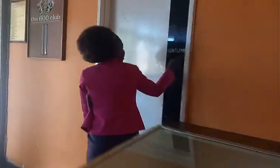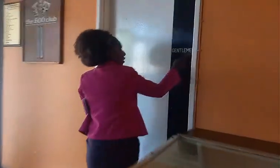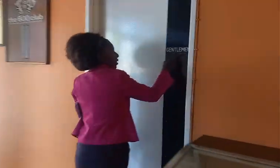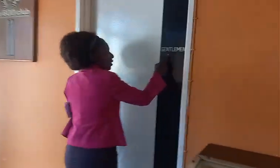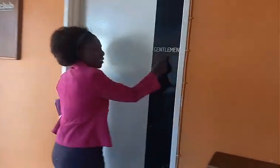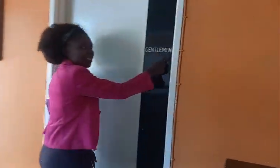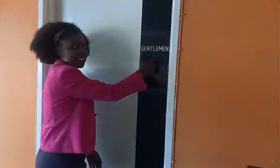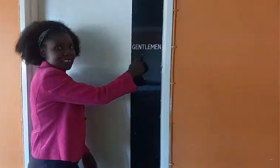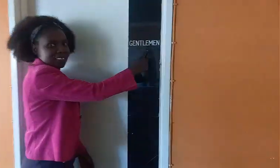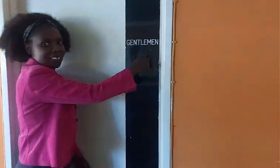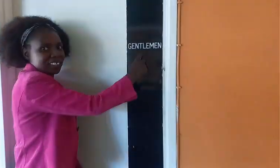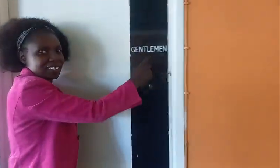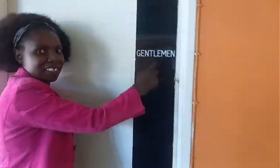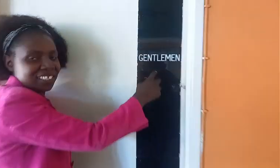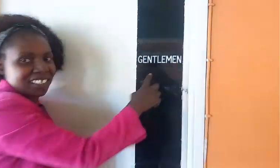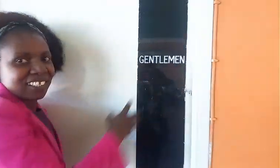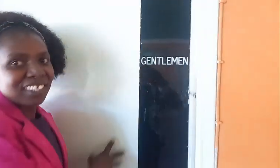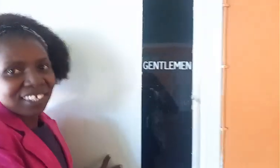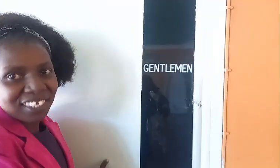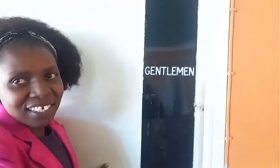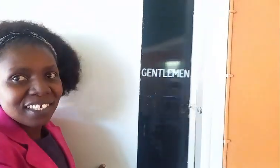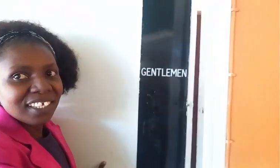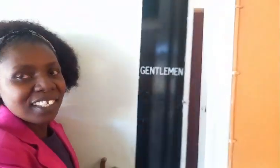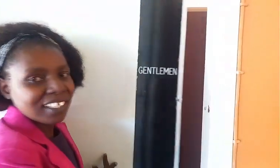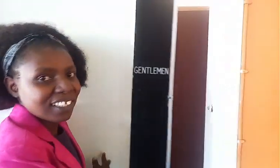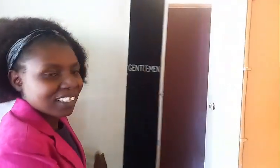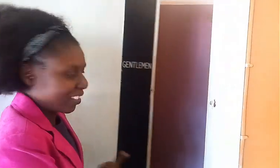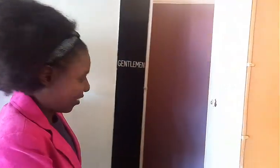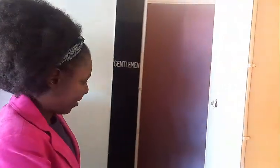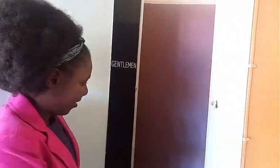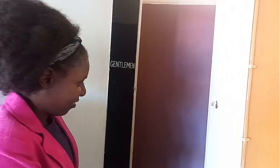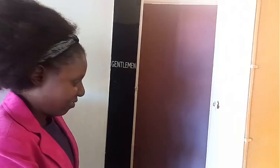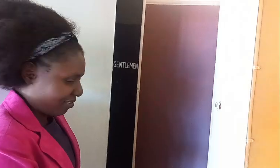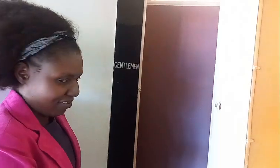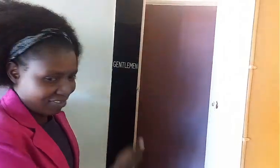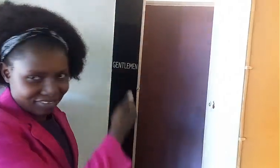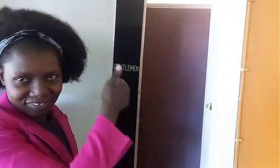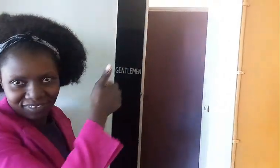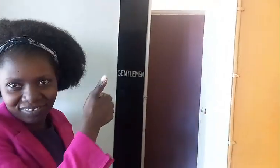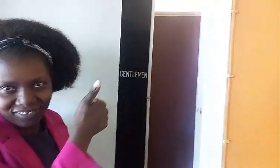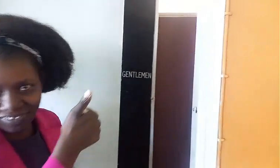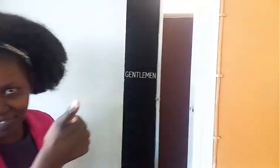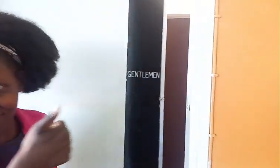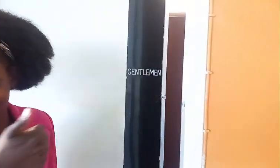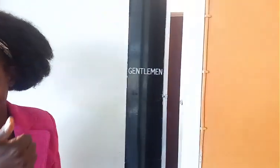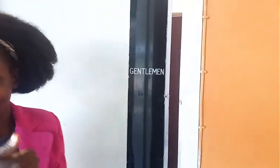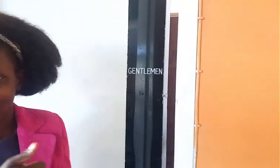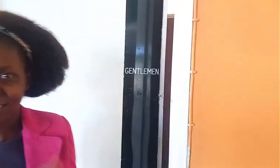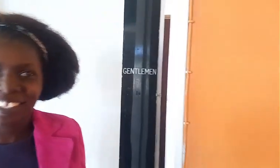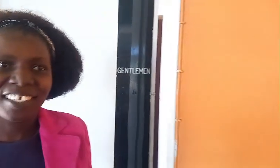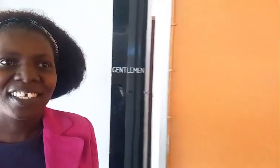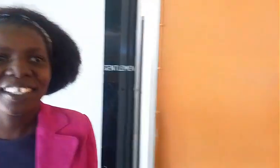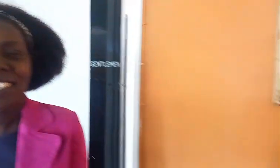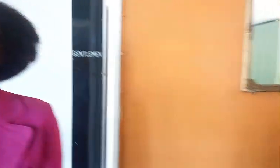to go to the toilets, this is where the ladies is. And the gents, come and show you. This is where the gents